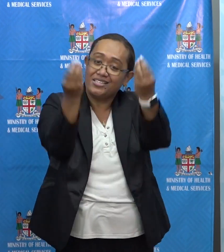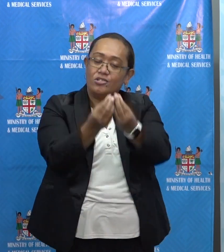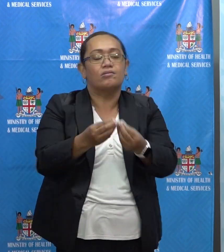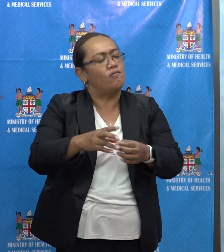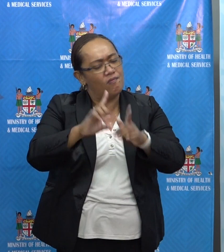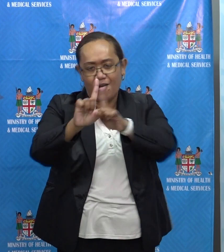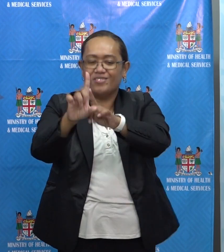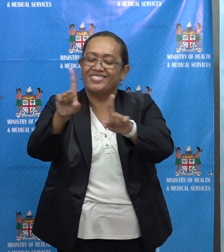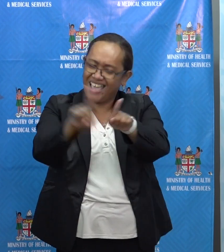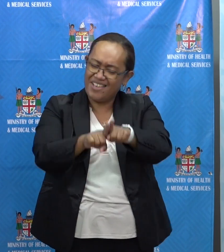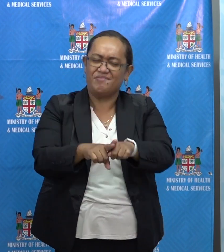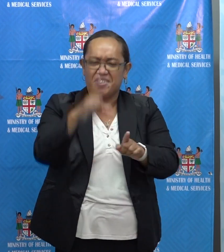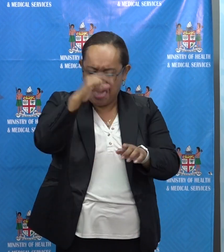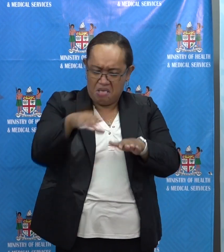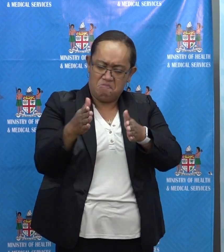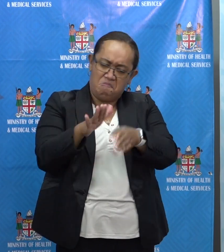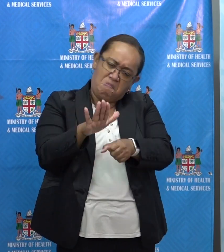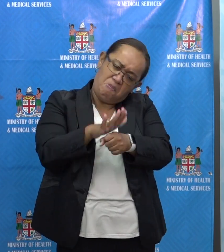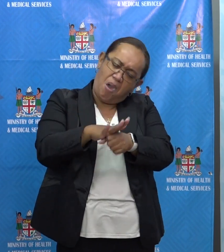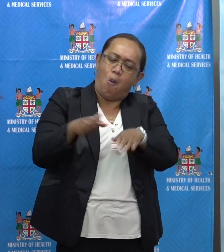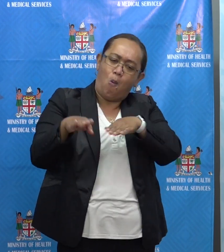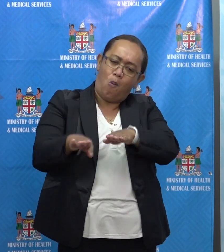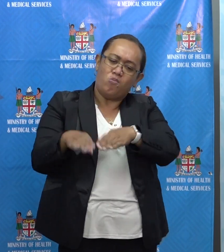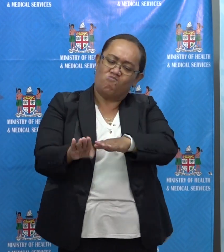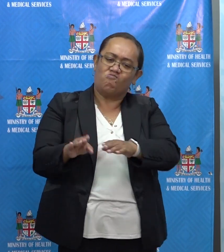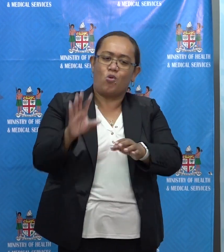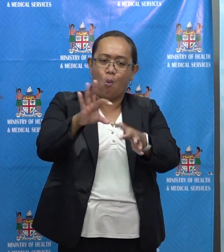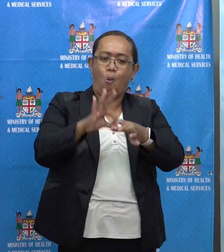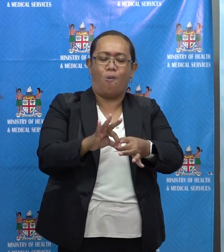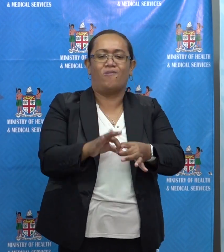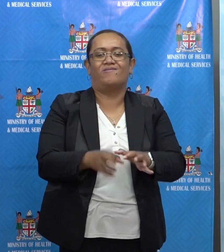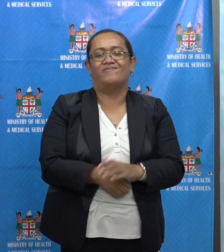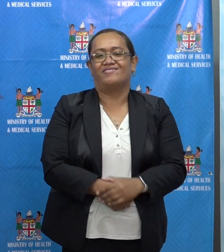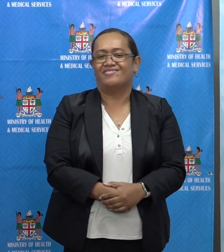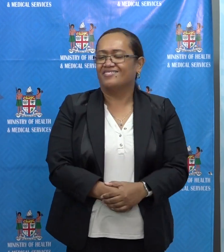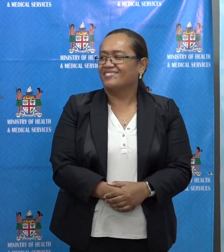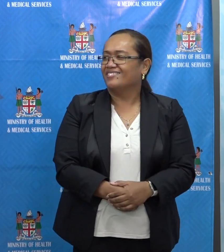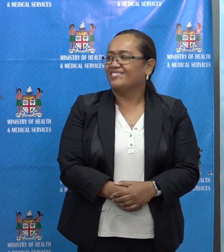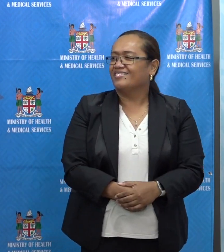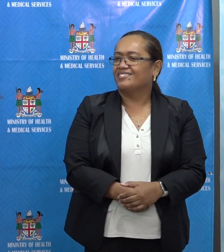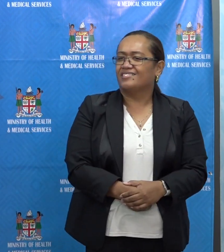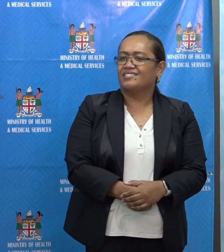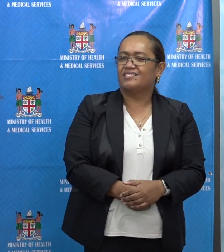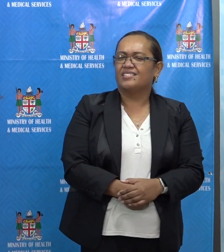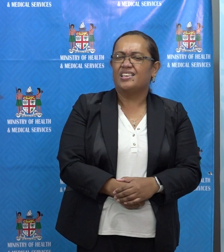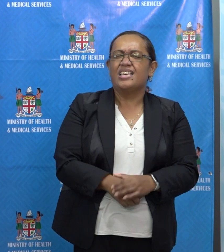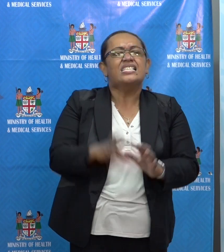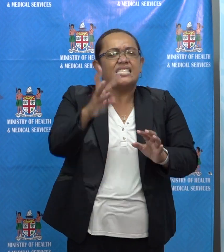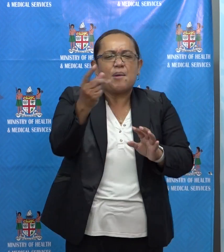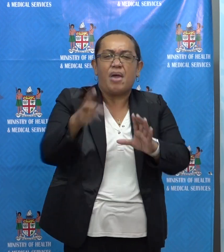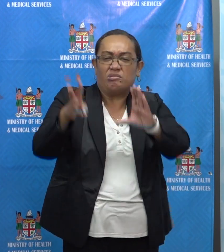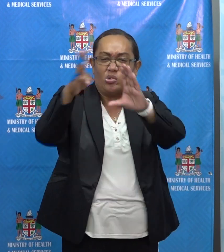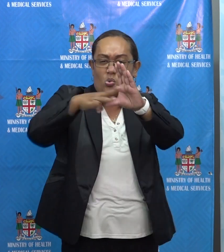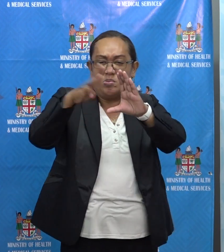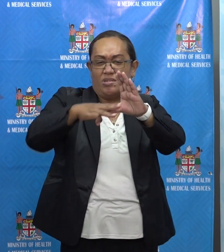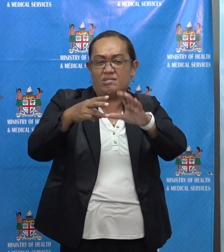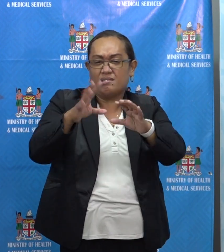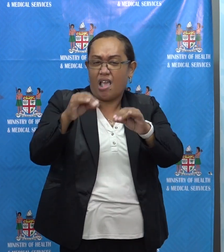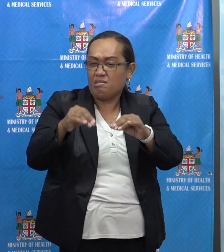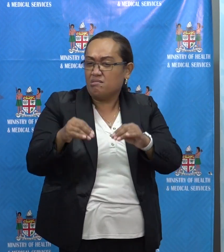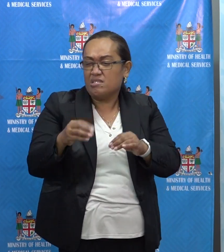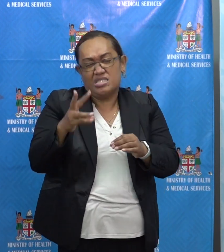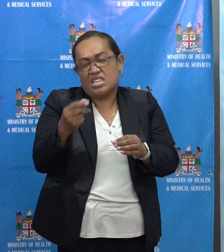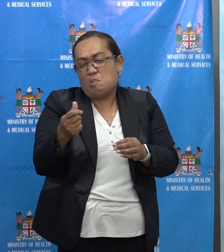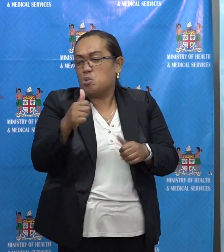think you might read some in some of the social media outlets. You might read something about cloth masks not